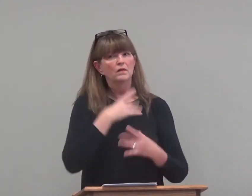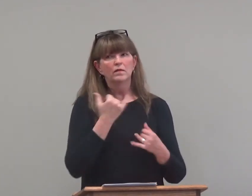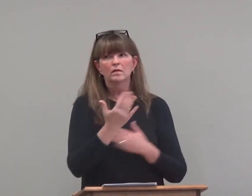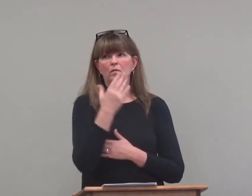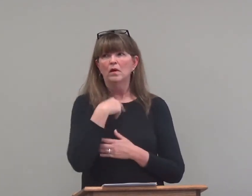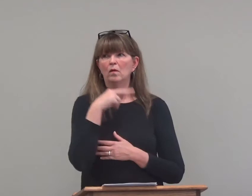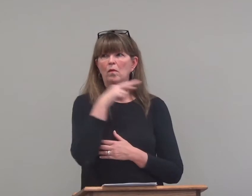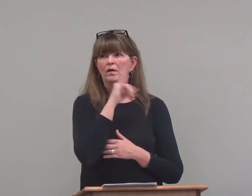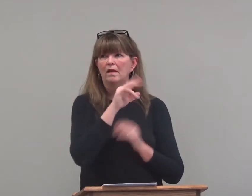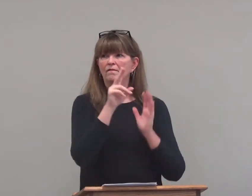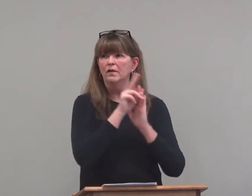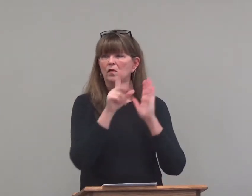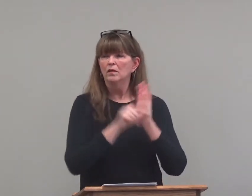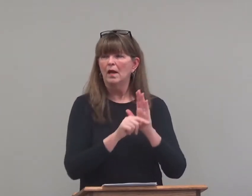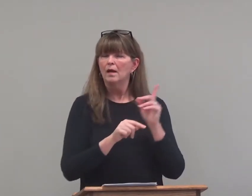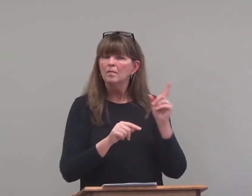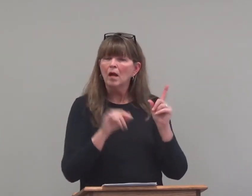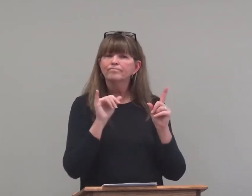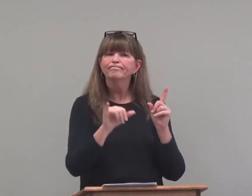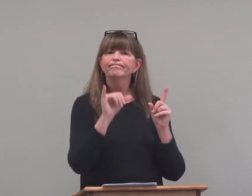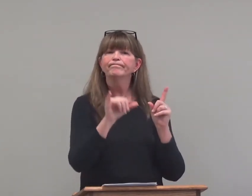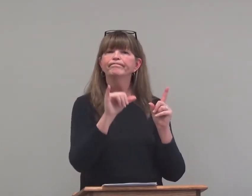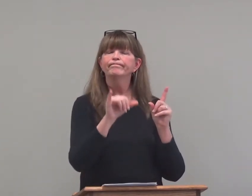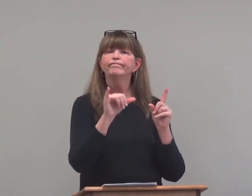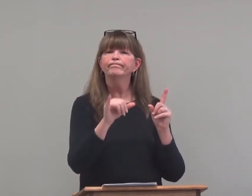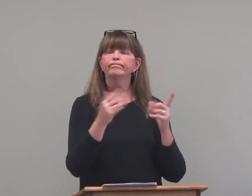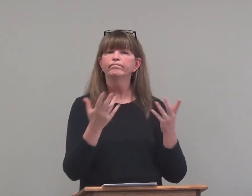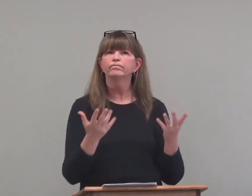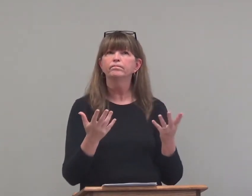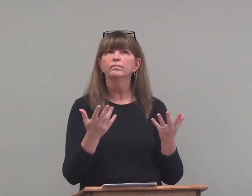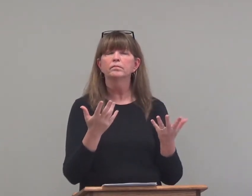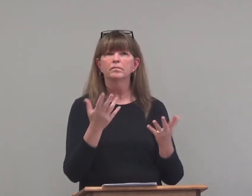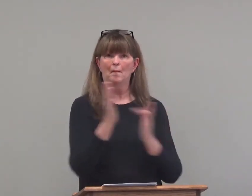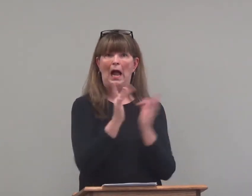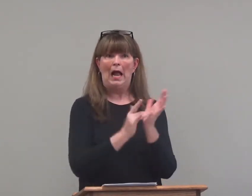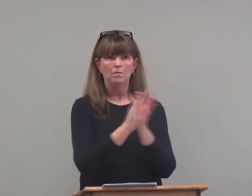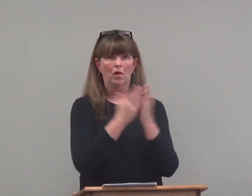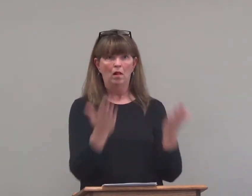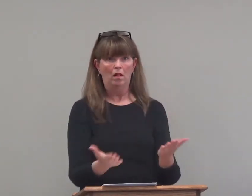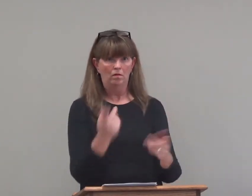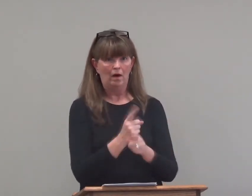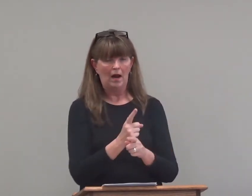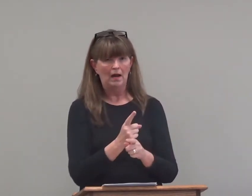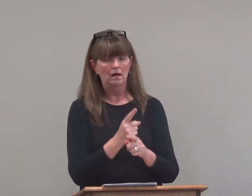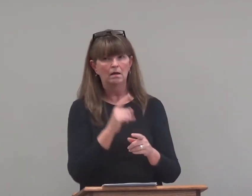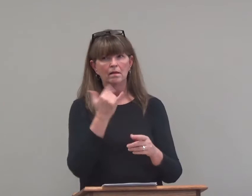I thought it was very interesting watching this version of Matthew.